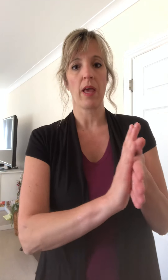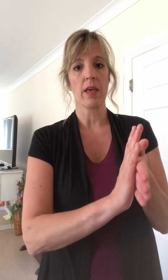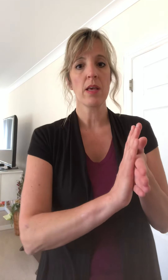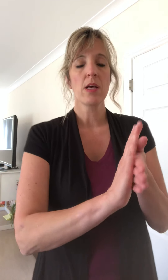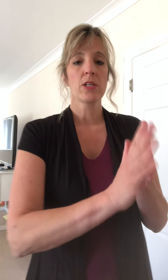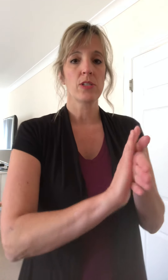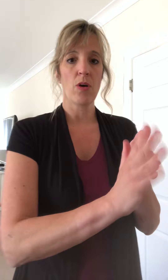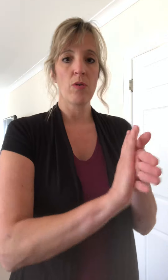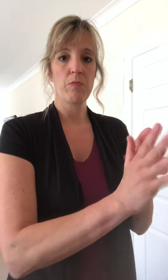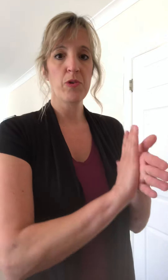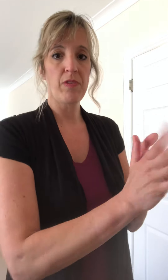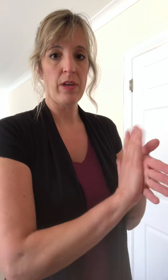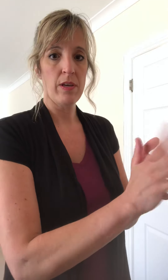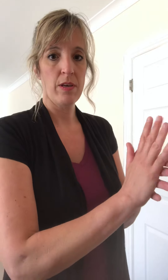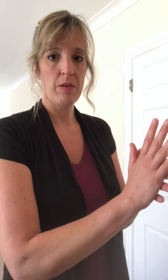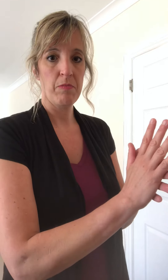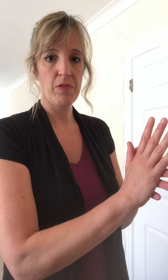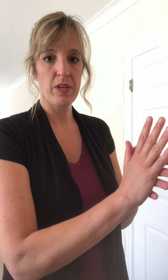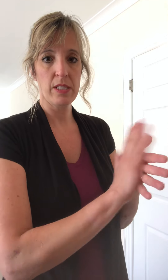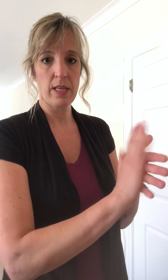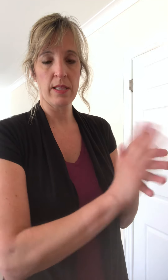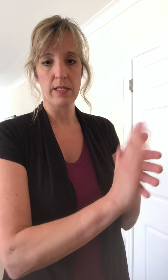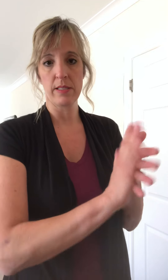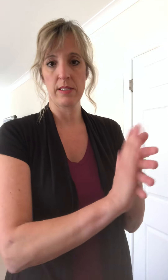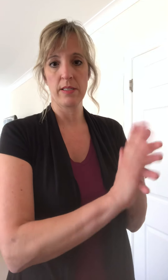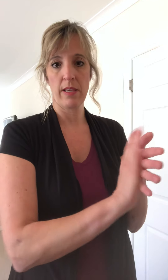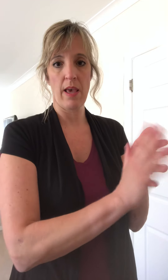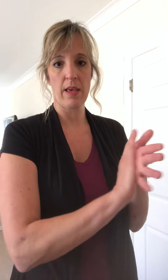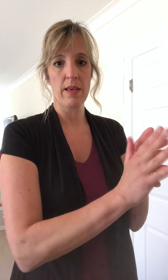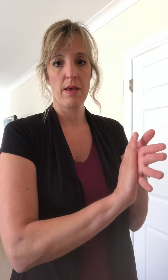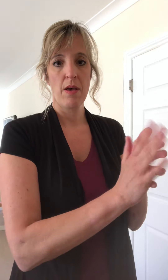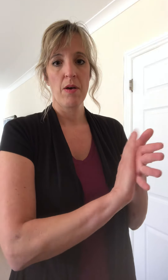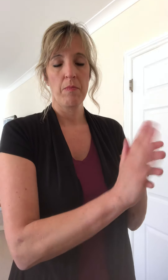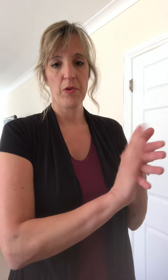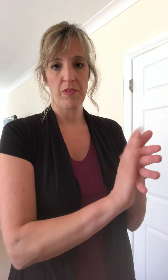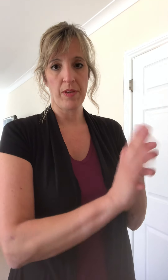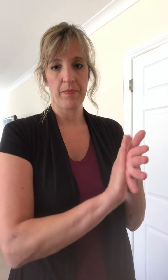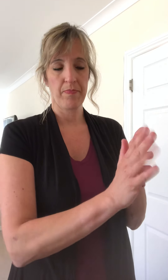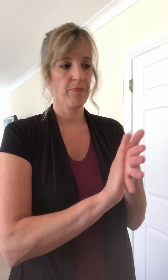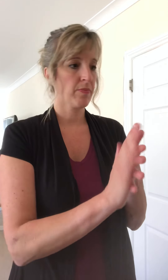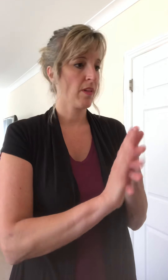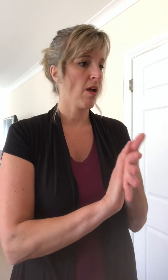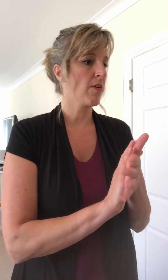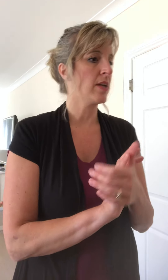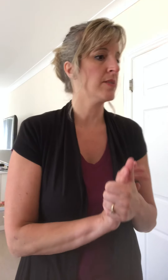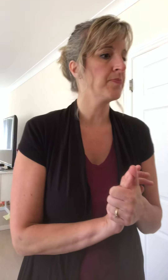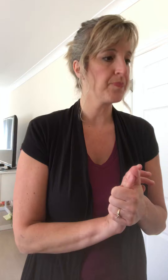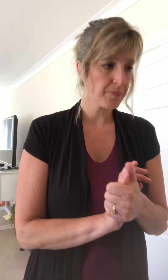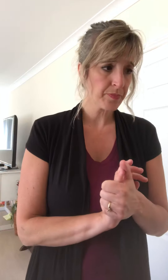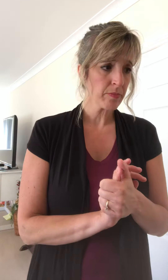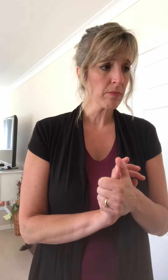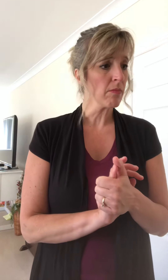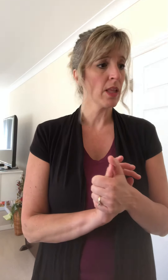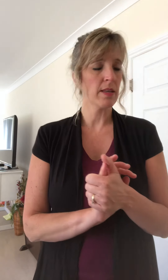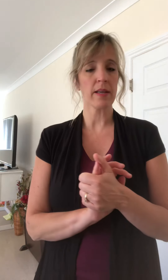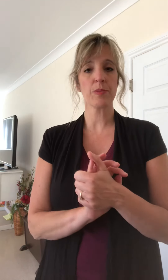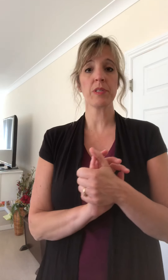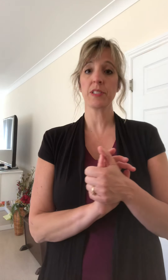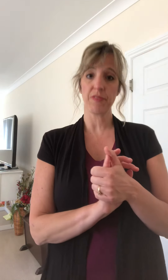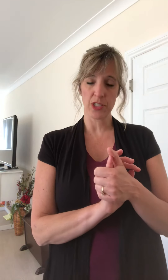Okay, so movie is like this. Okay, movie. All right, the next one is